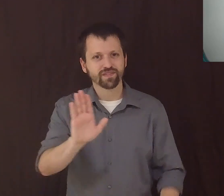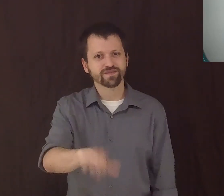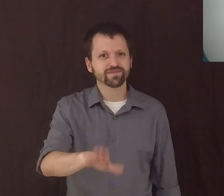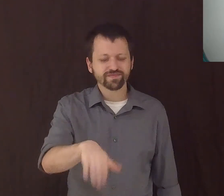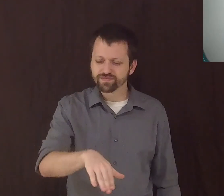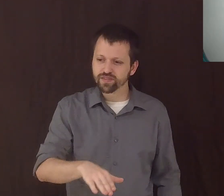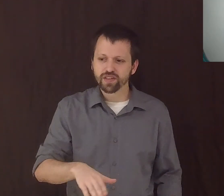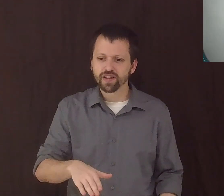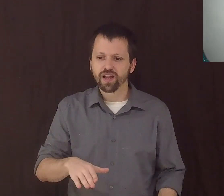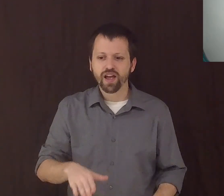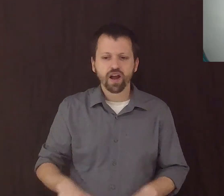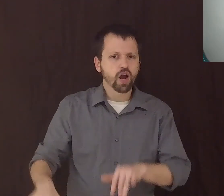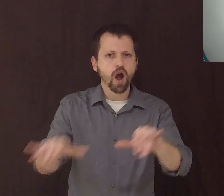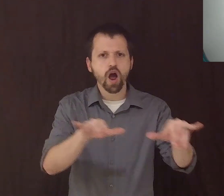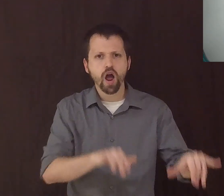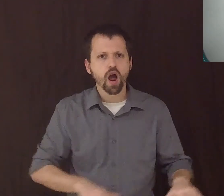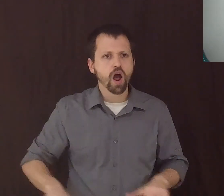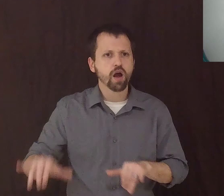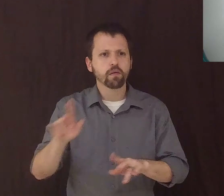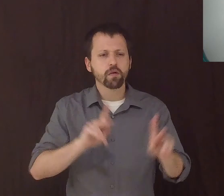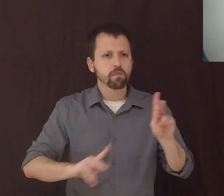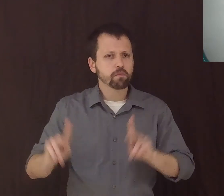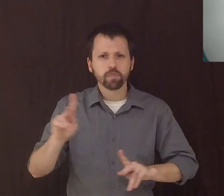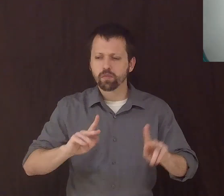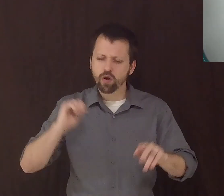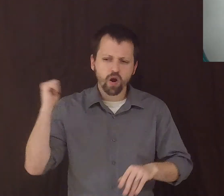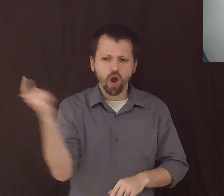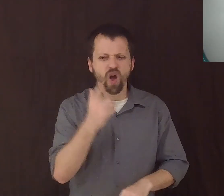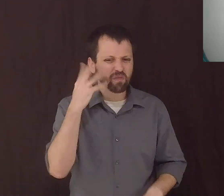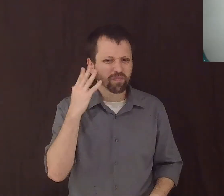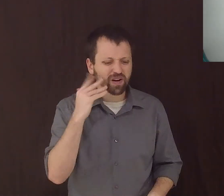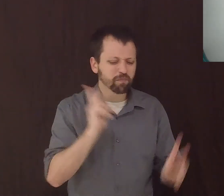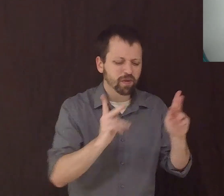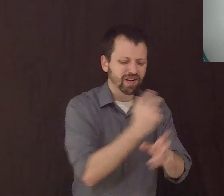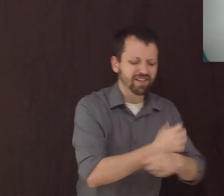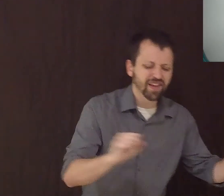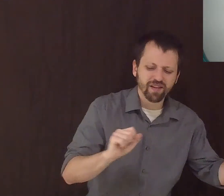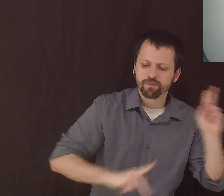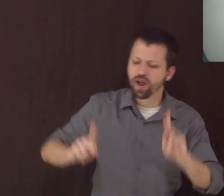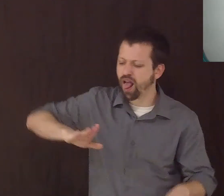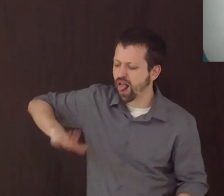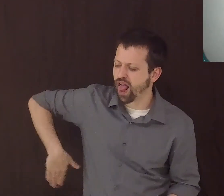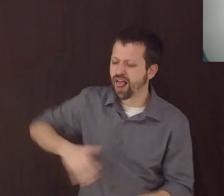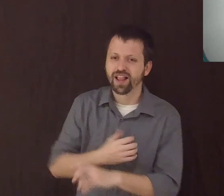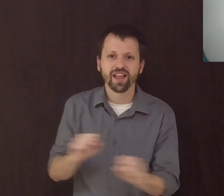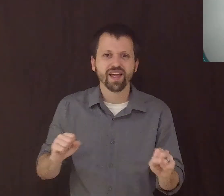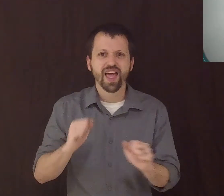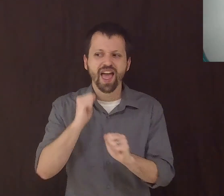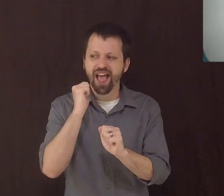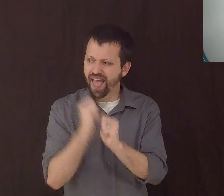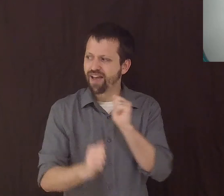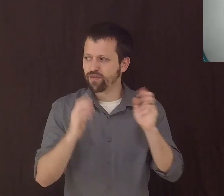common to man. He says saved, unsaved, You know, everyone goes through